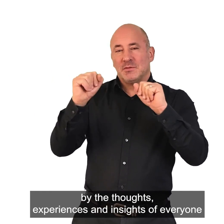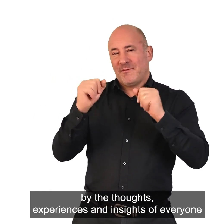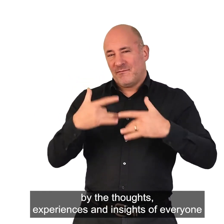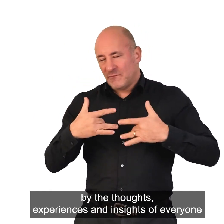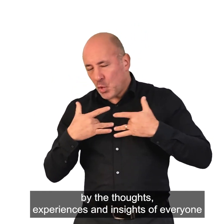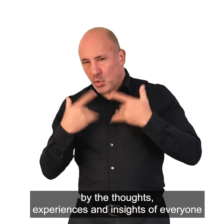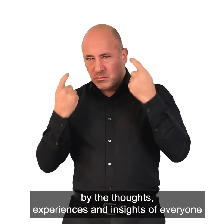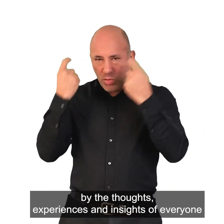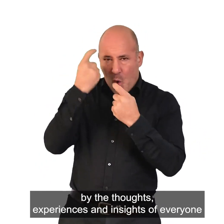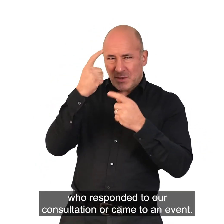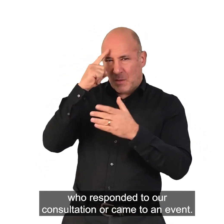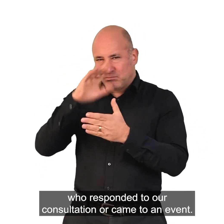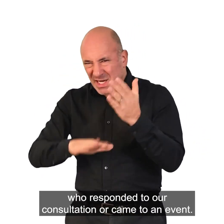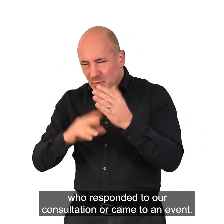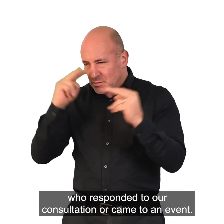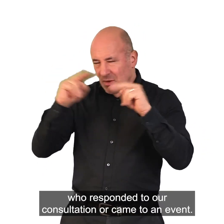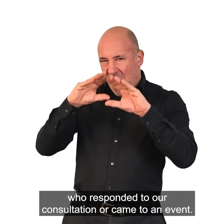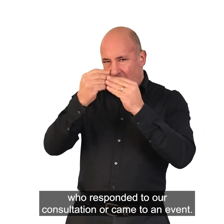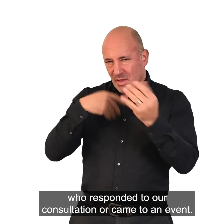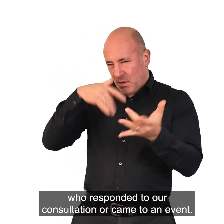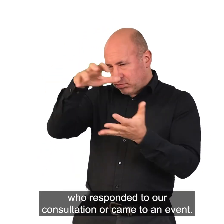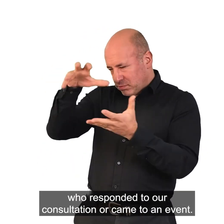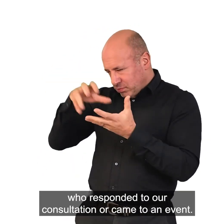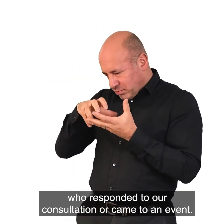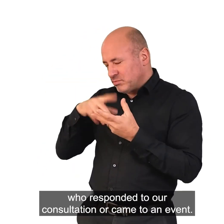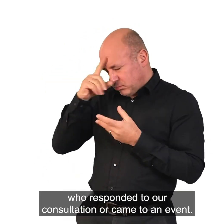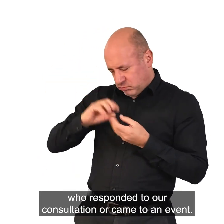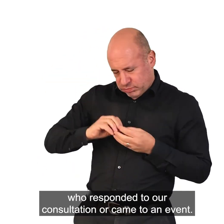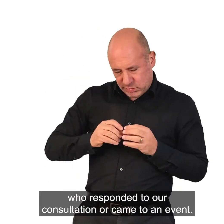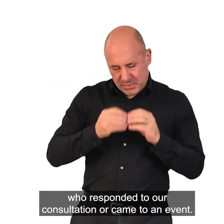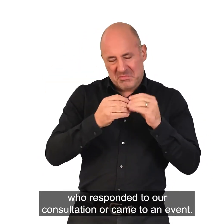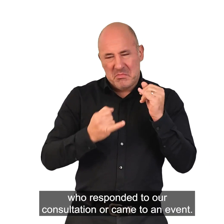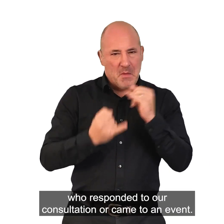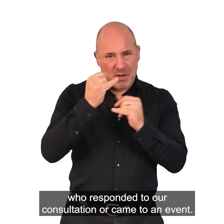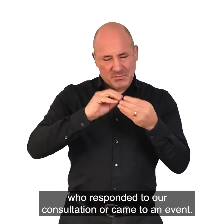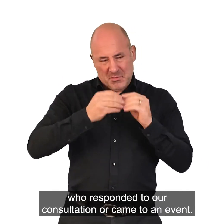everyone who responded to our consultation or came to an event.